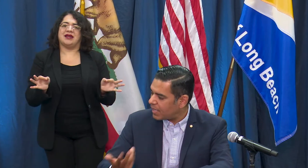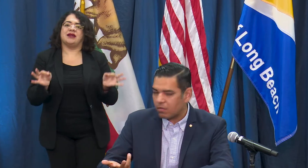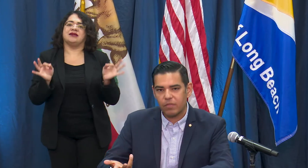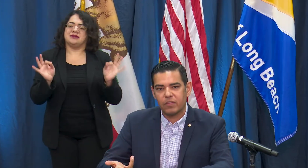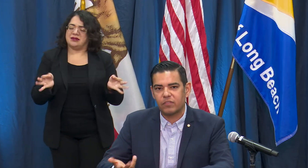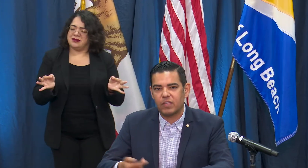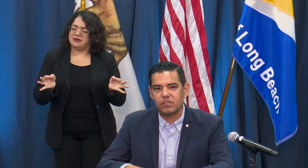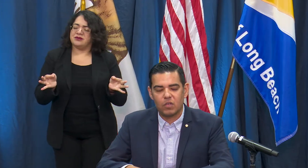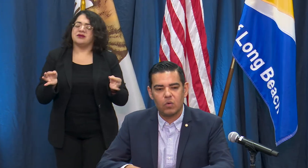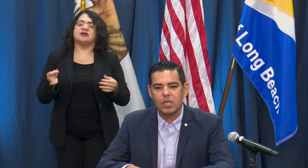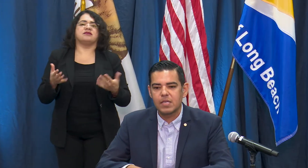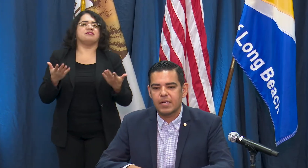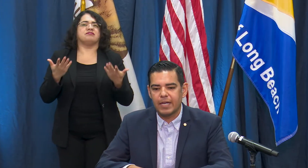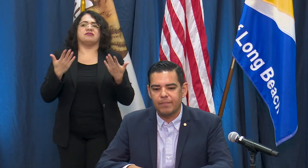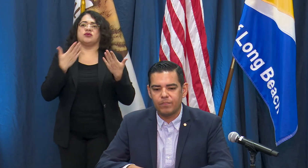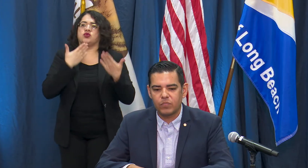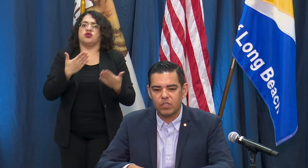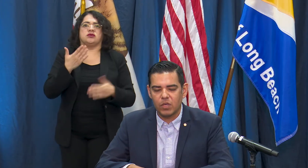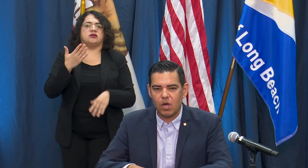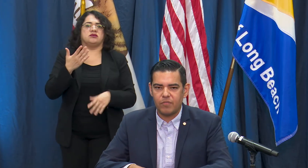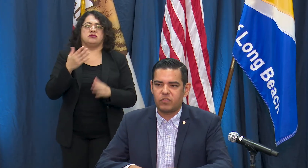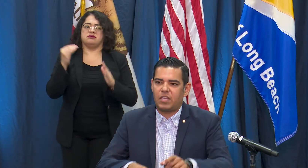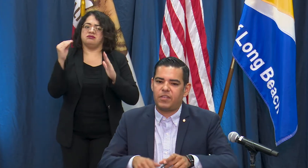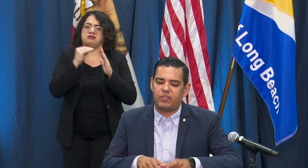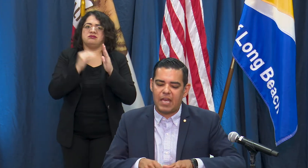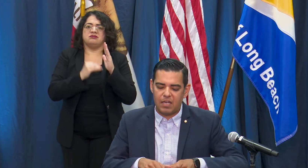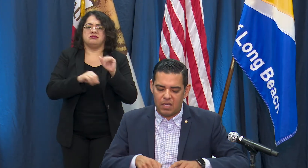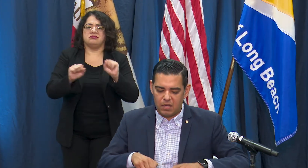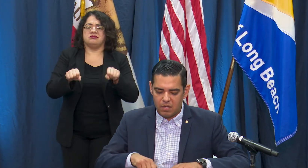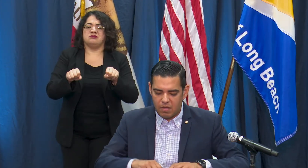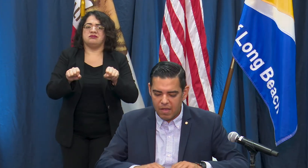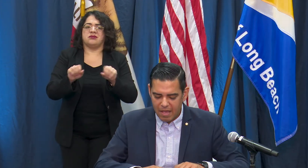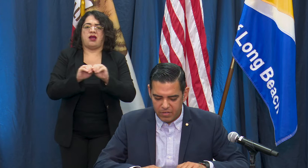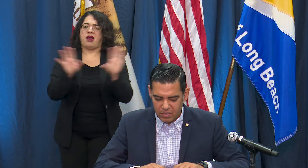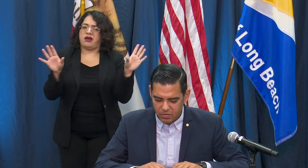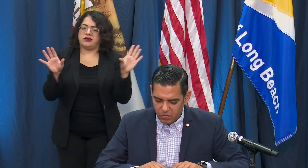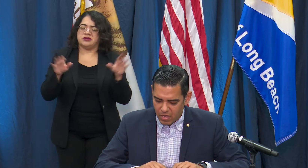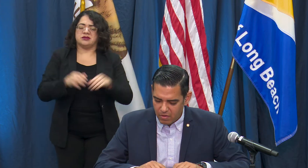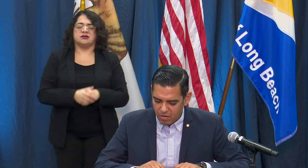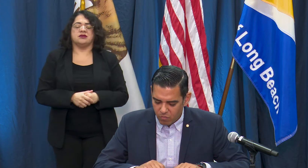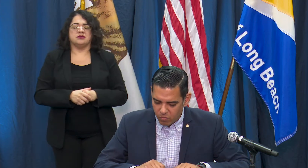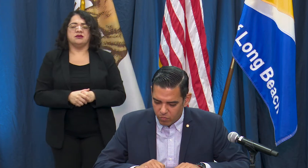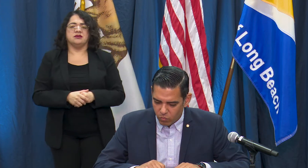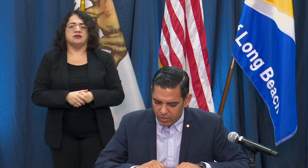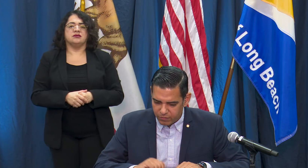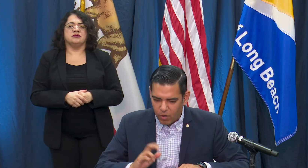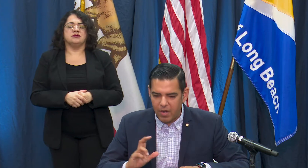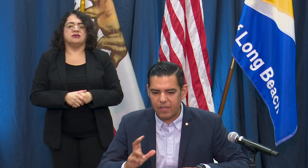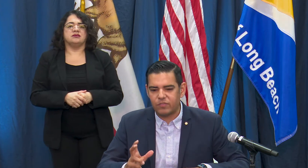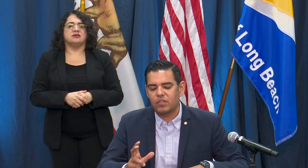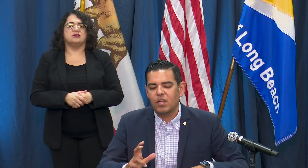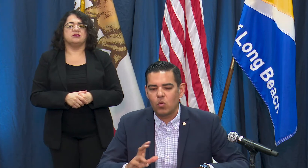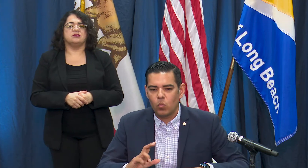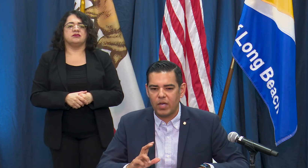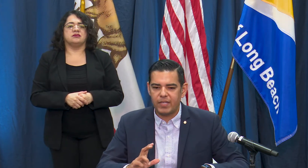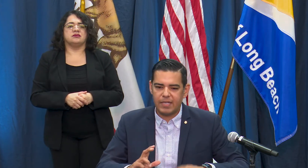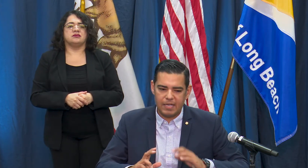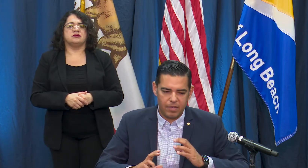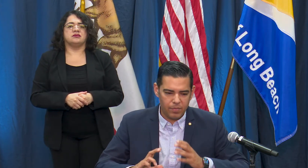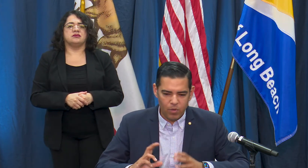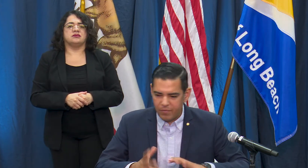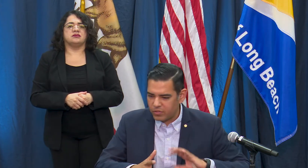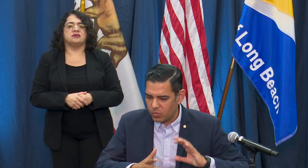talking about this, and so obviously, I think that having, as far as